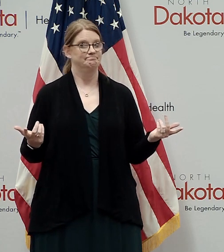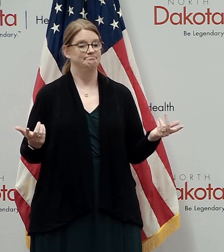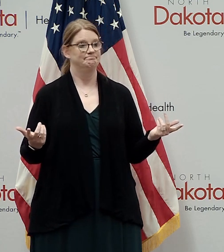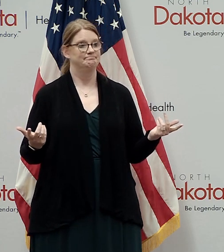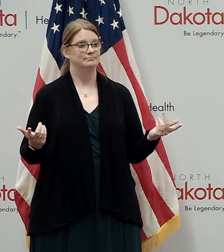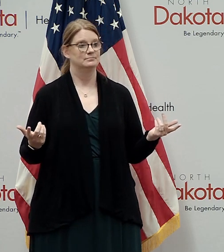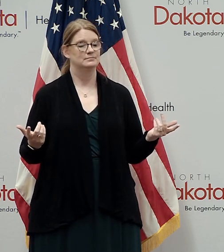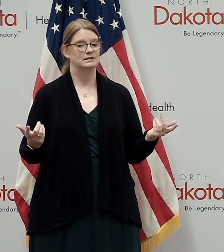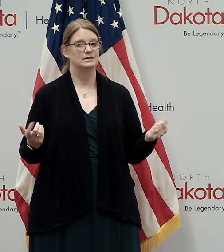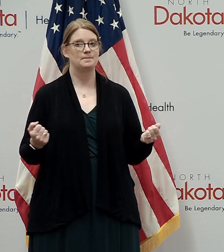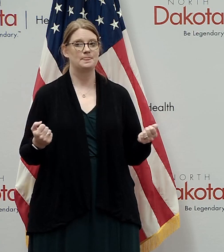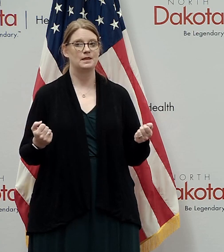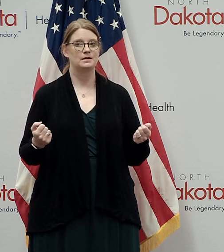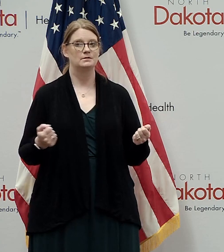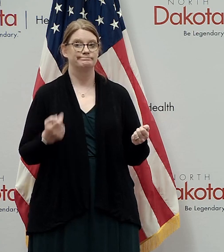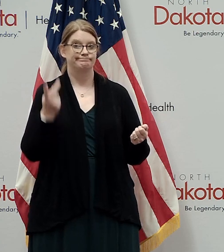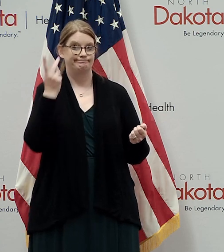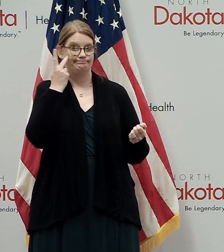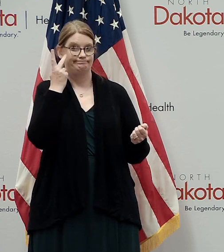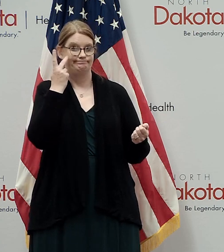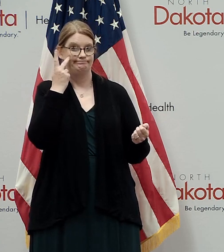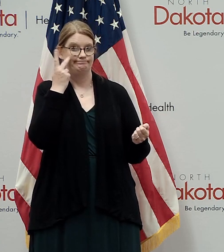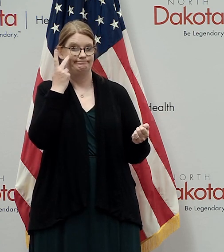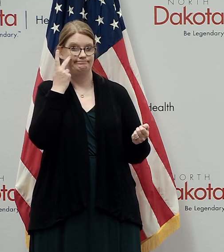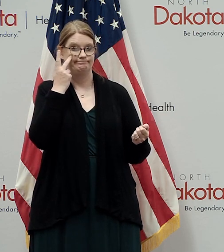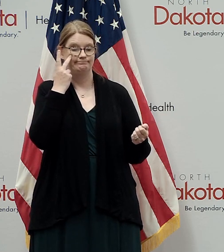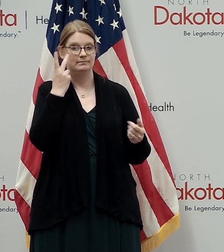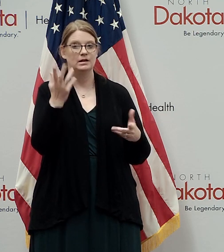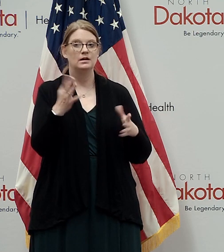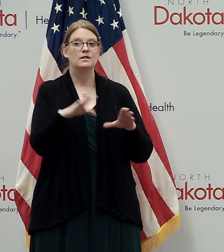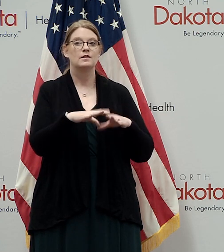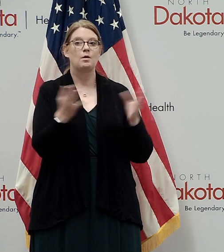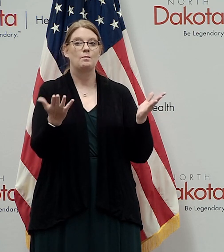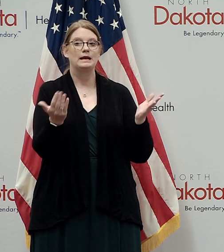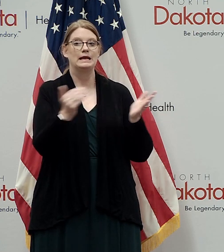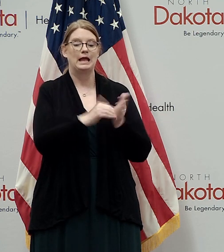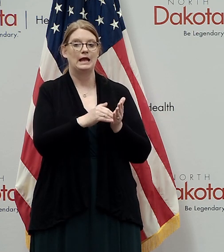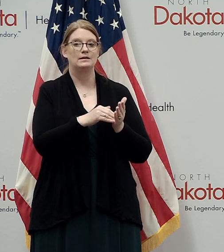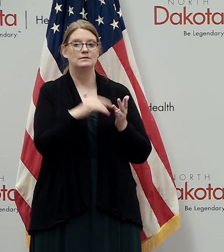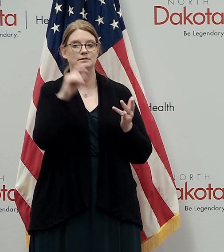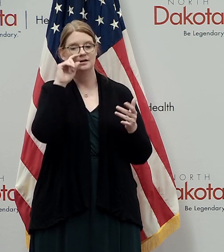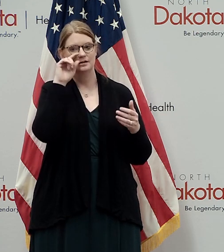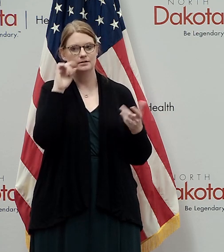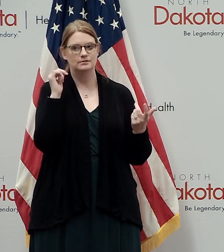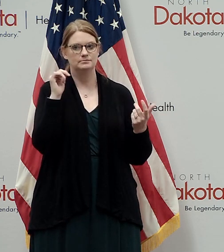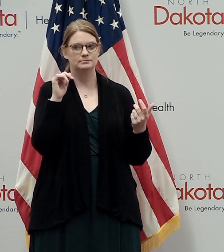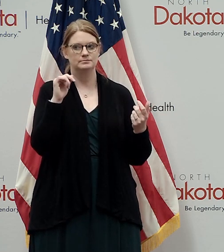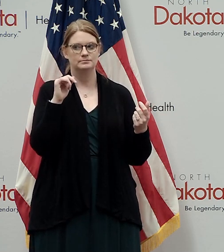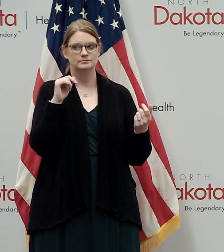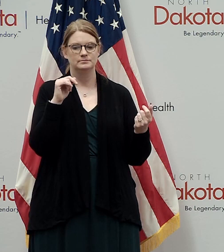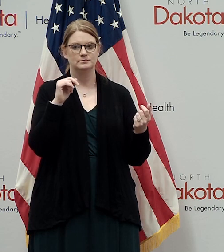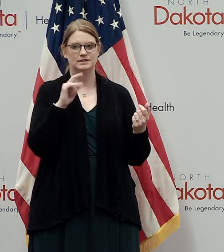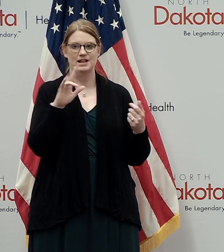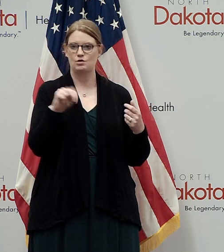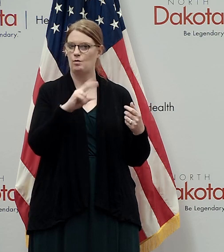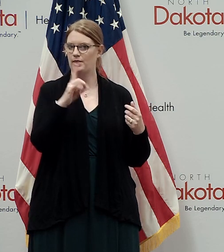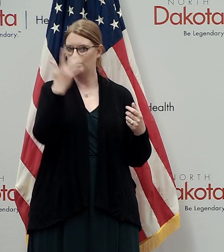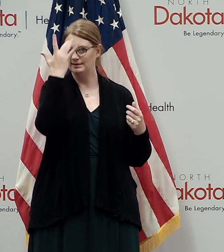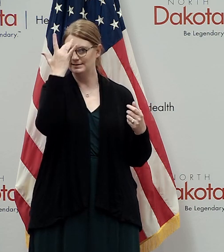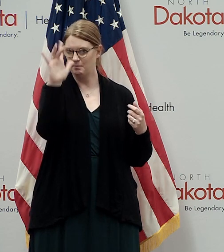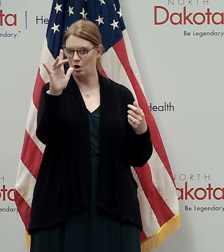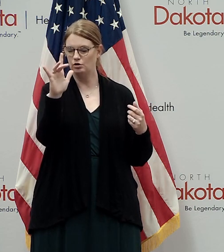I want to say to be determined, but again, that reopening again would depend, as it is with our North Dakota